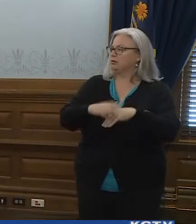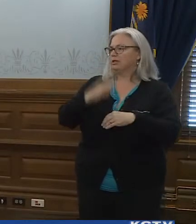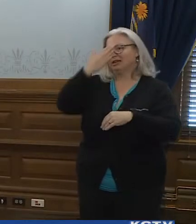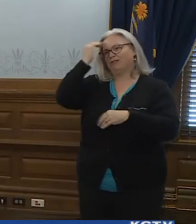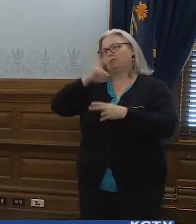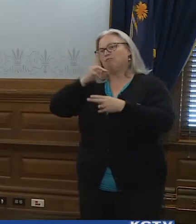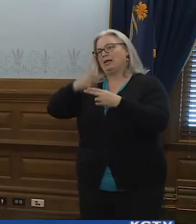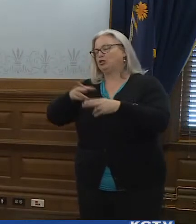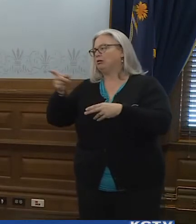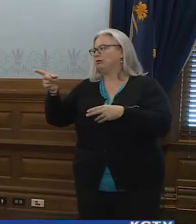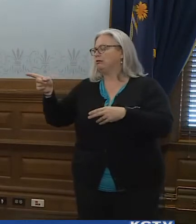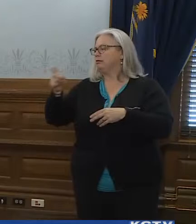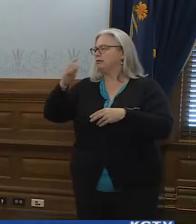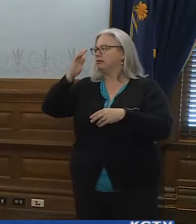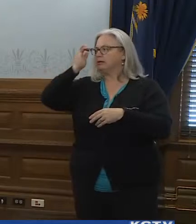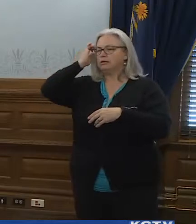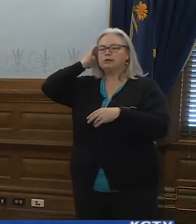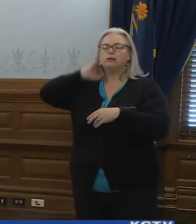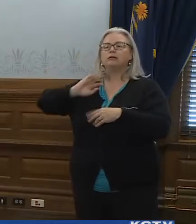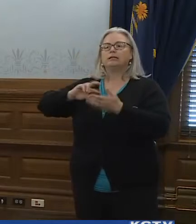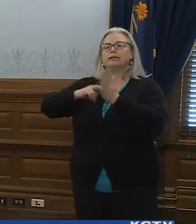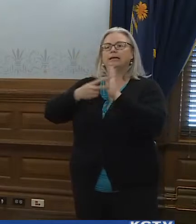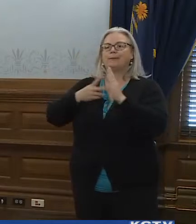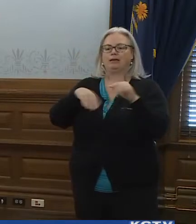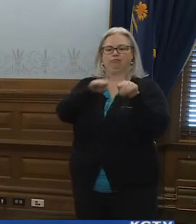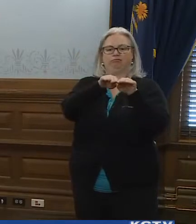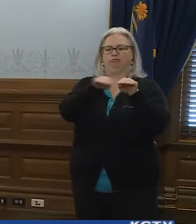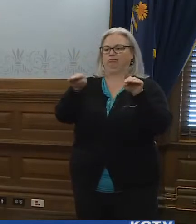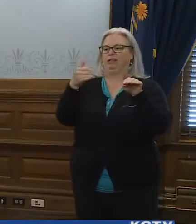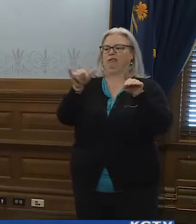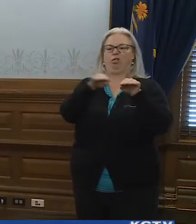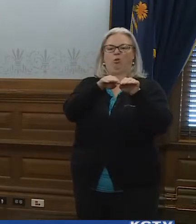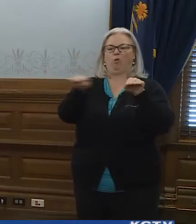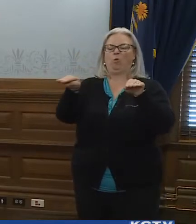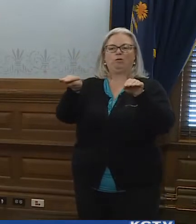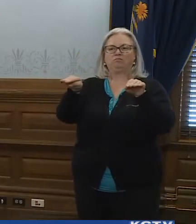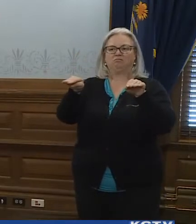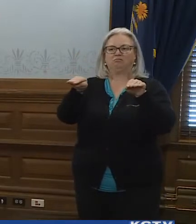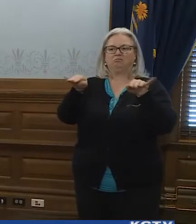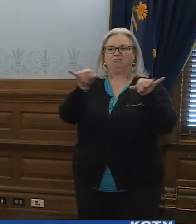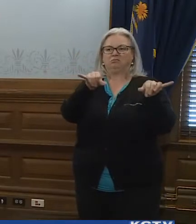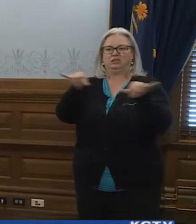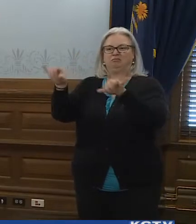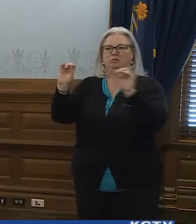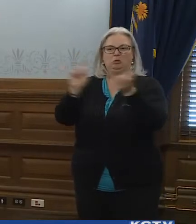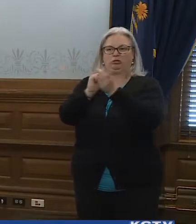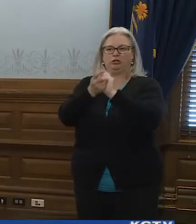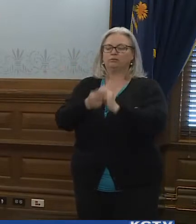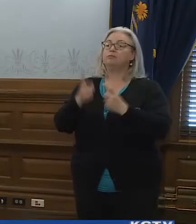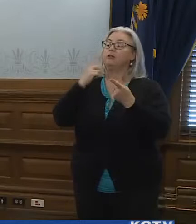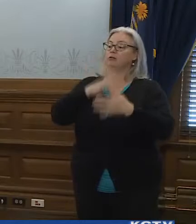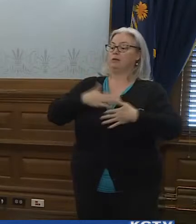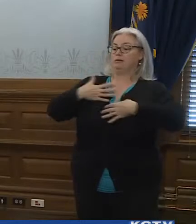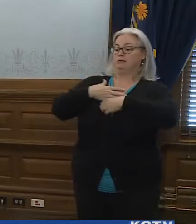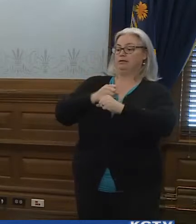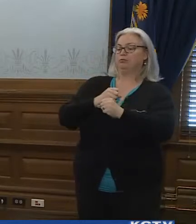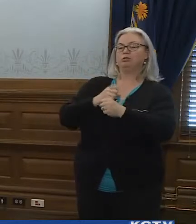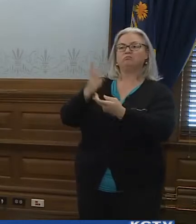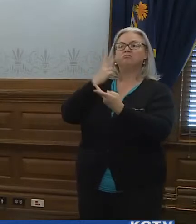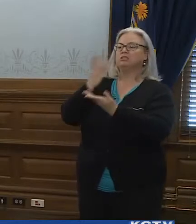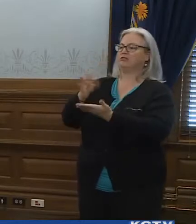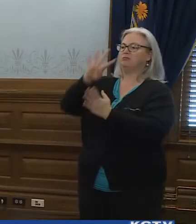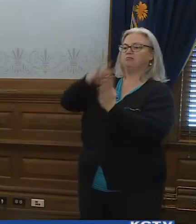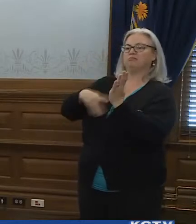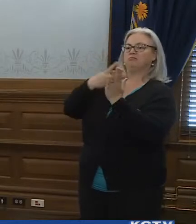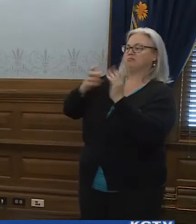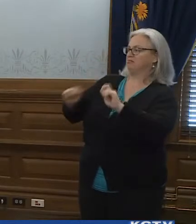forgot to mention that this means that they're just flat. They're plateauing off. So in summary, I think you can see from the